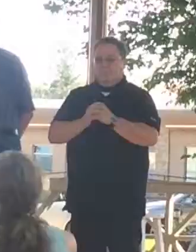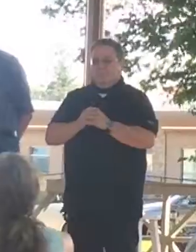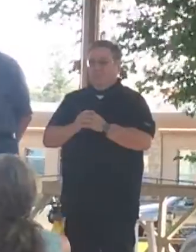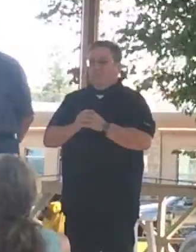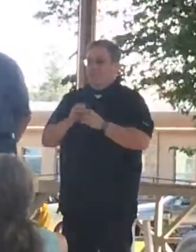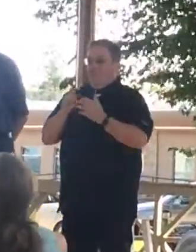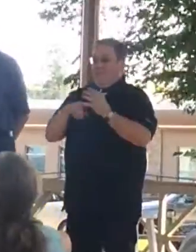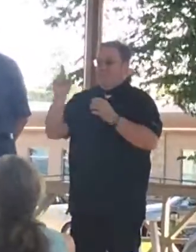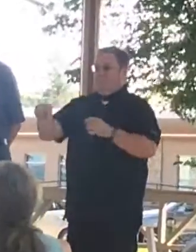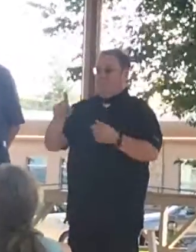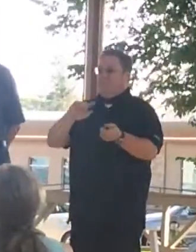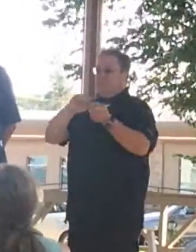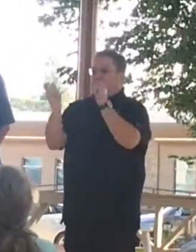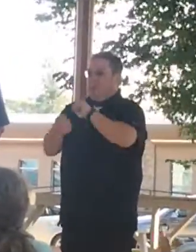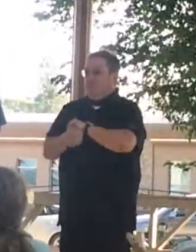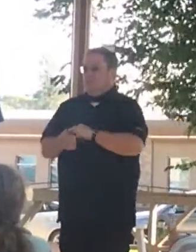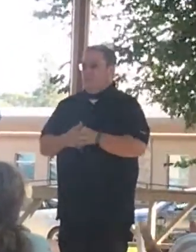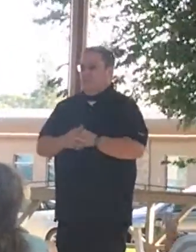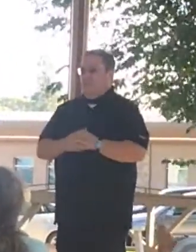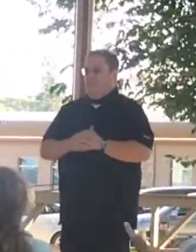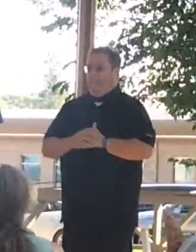This must be changed.